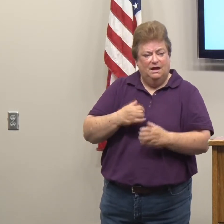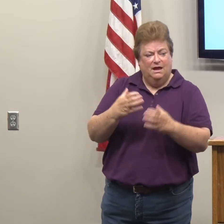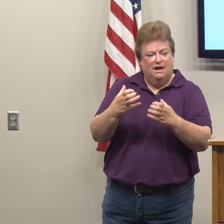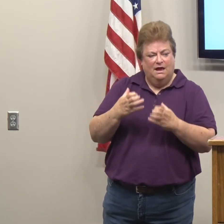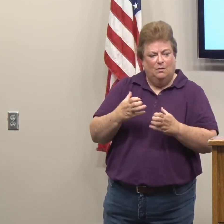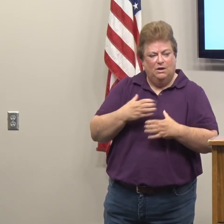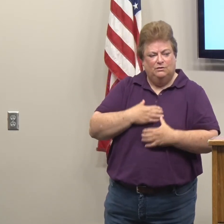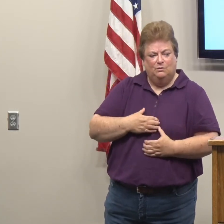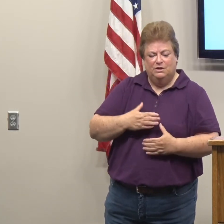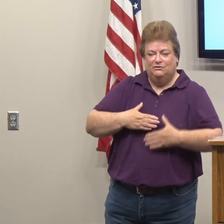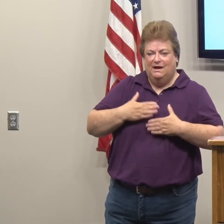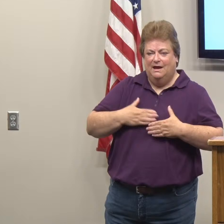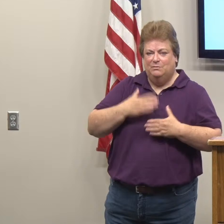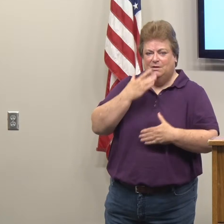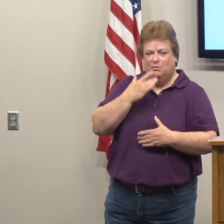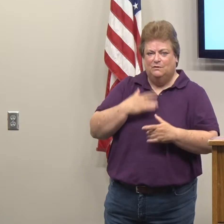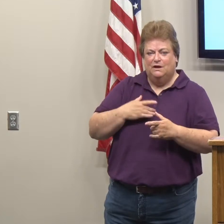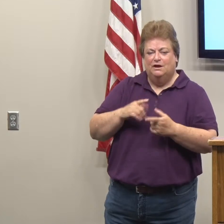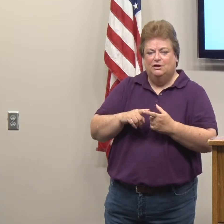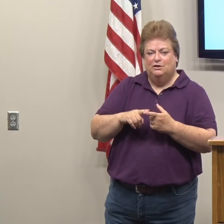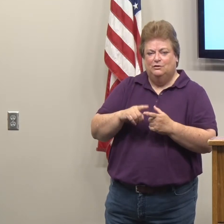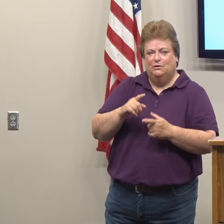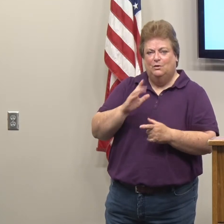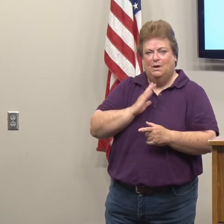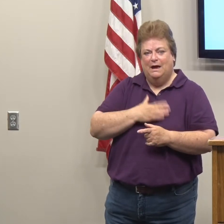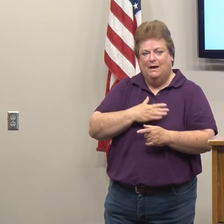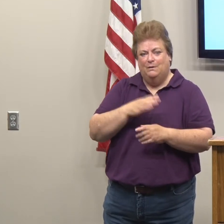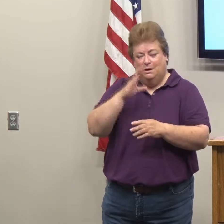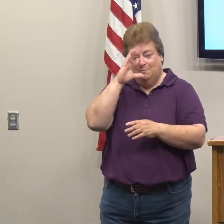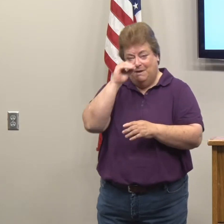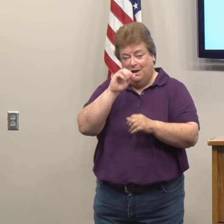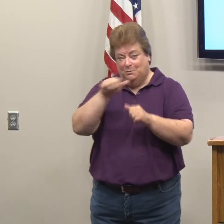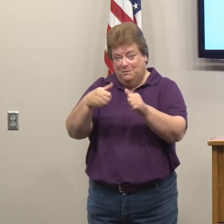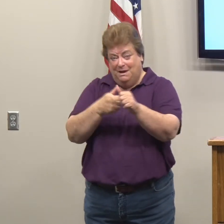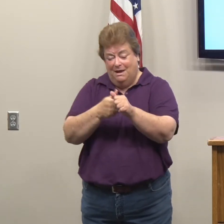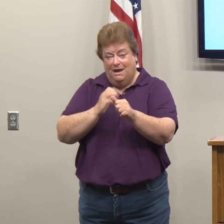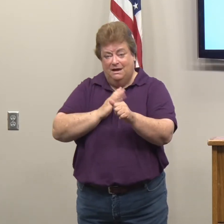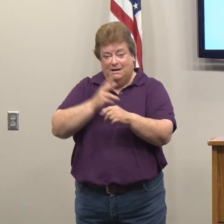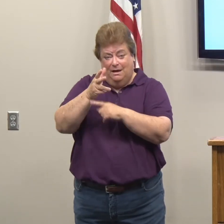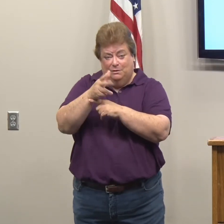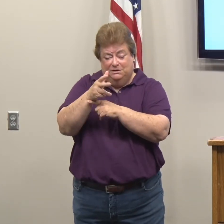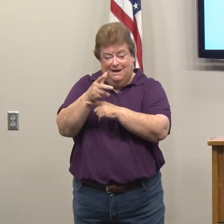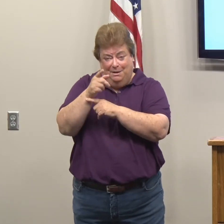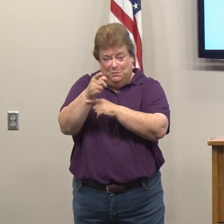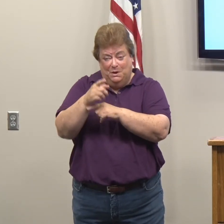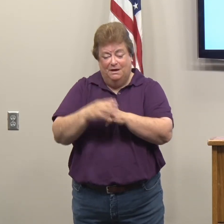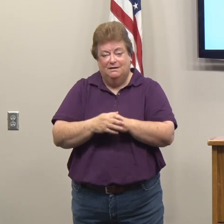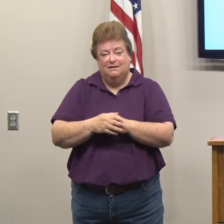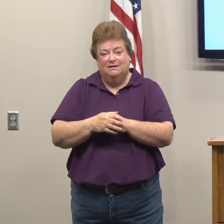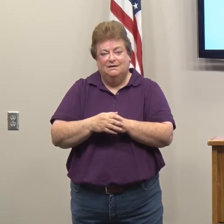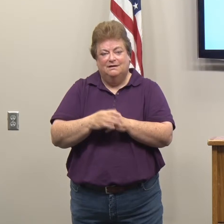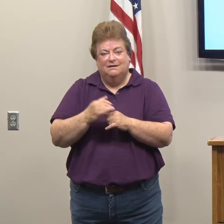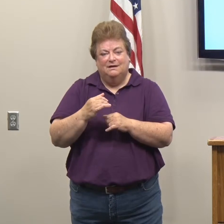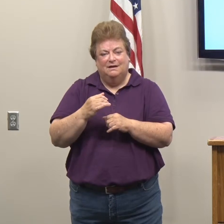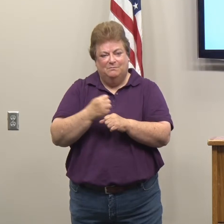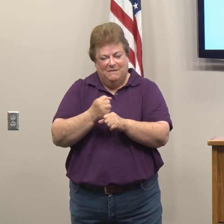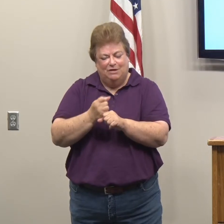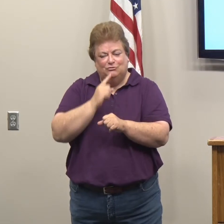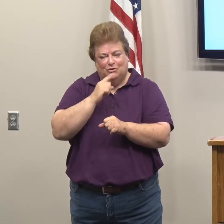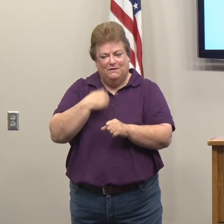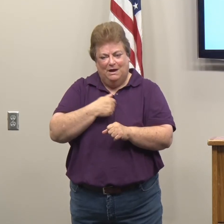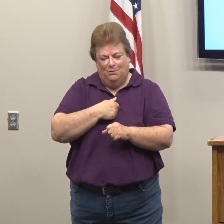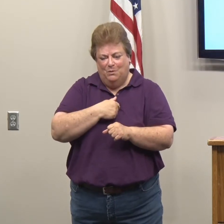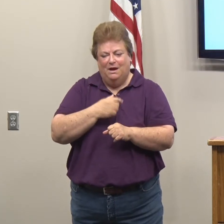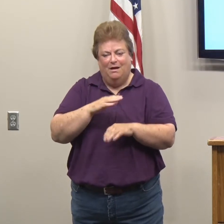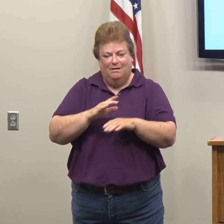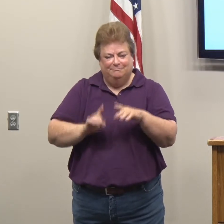happy birthday to the man in the video control room, often the man behind this very camera, who is making sure this briefing is on air.